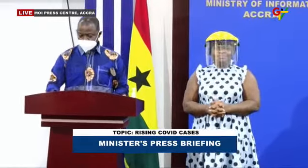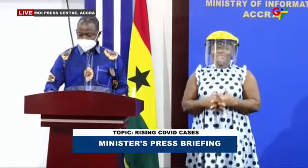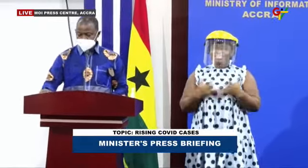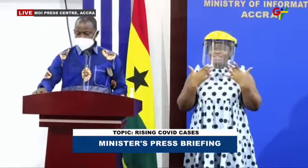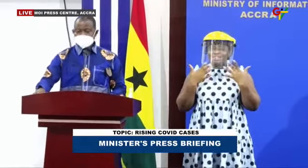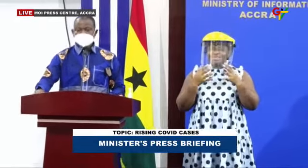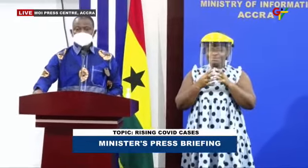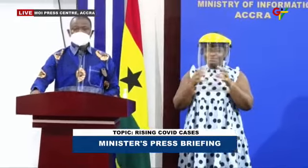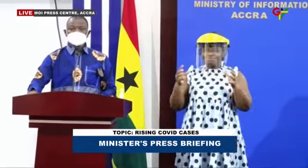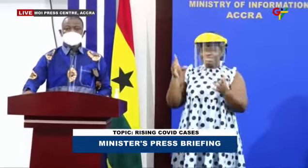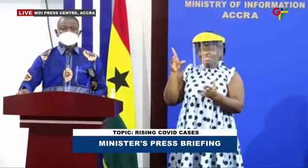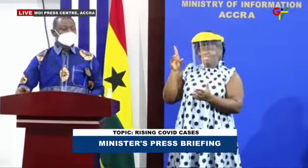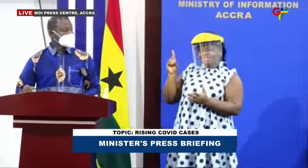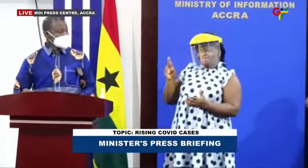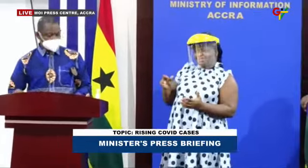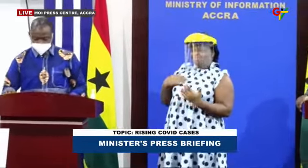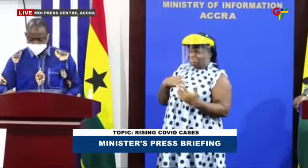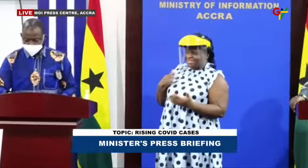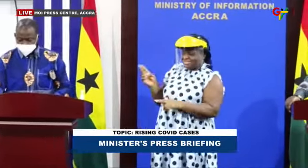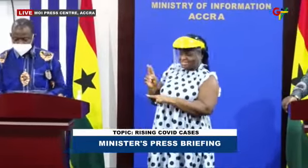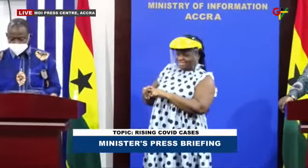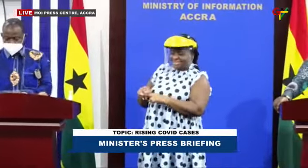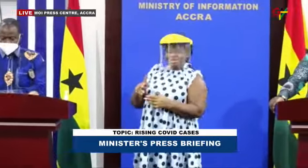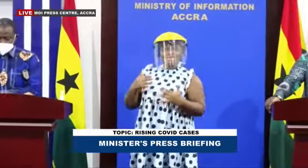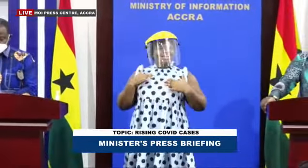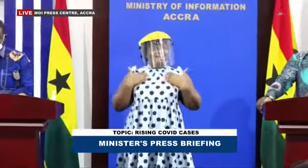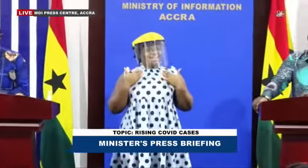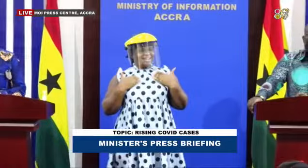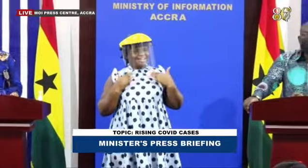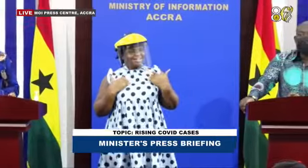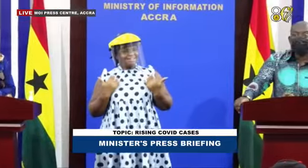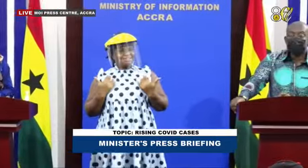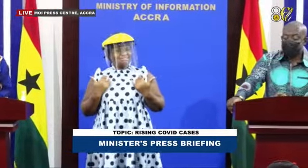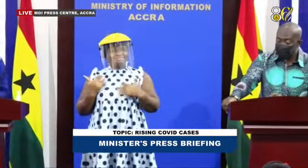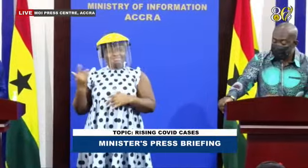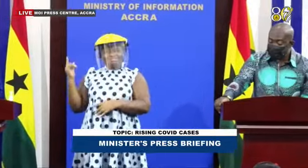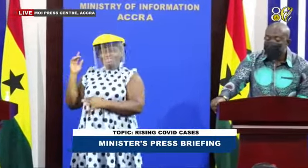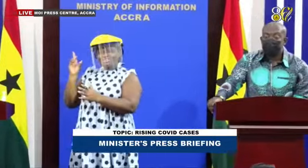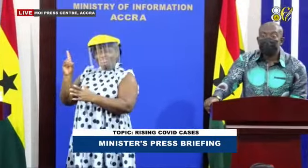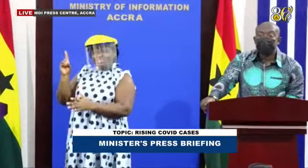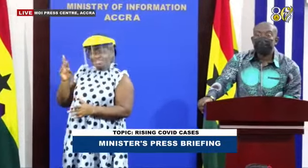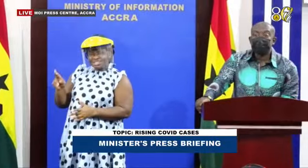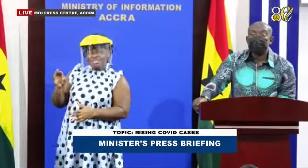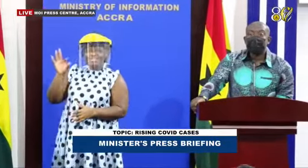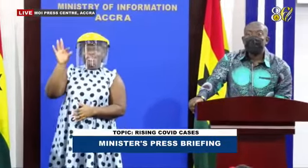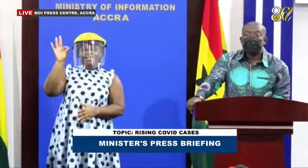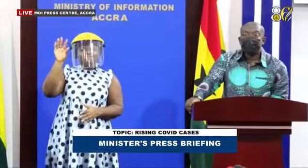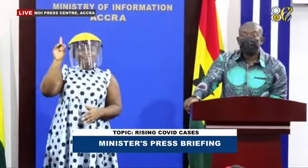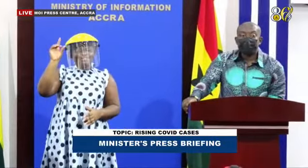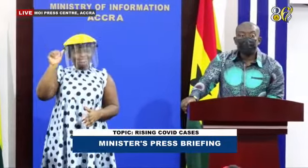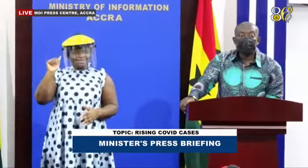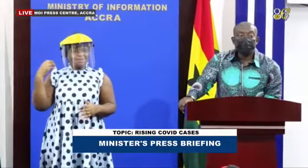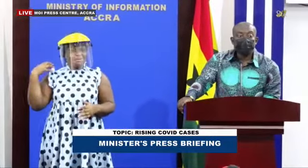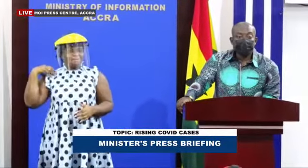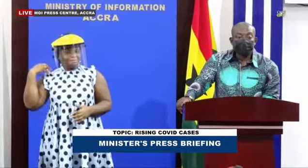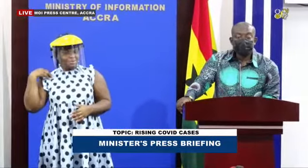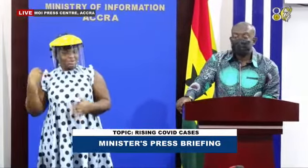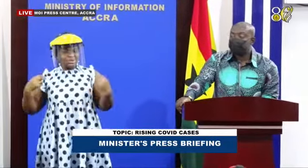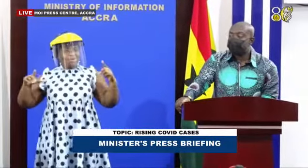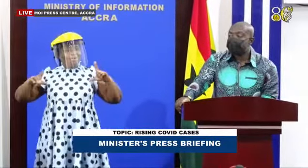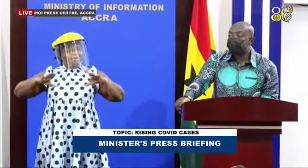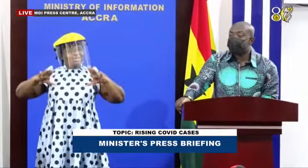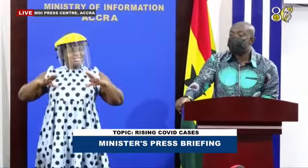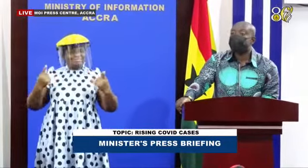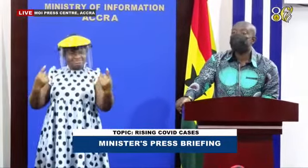Thank you. Doc, please resume your seat. We're grateful to yourself and the Food and Drugs Authority that on a holiday morning like